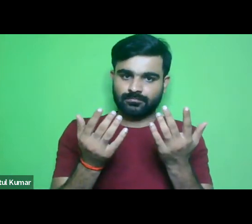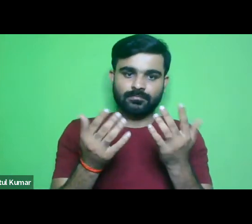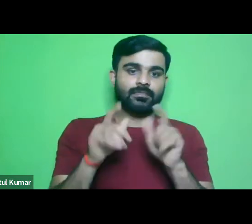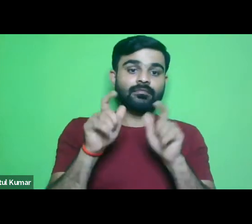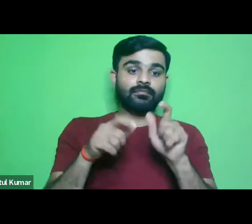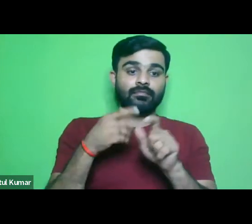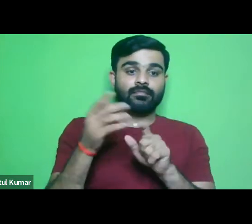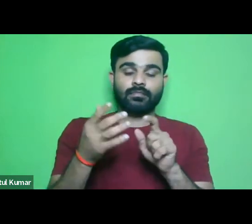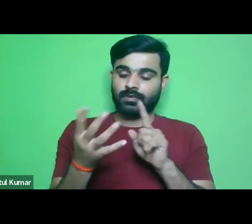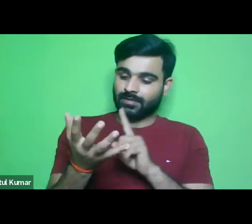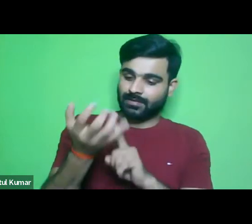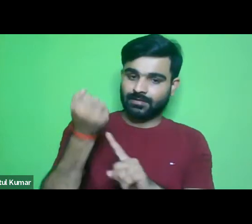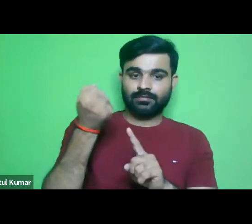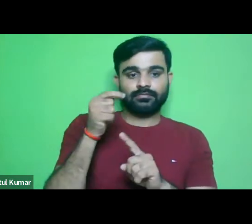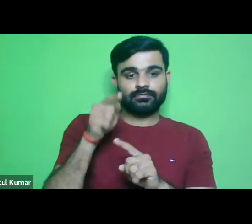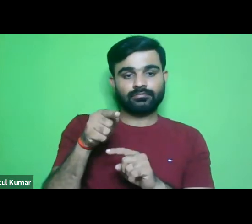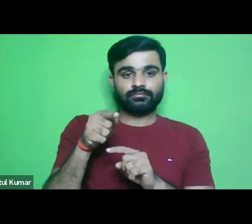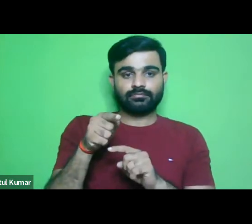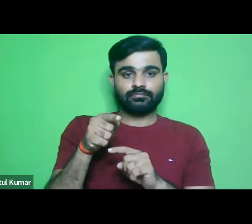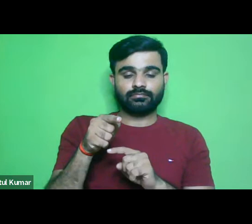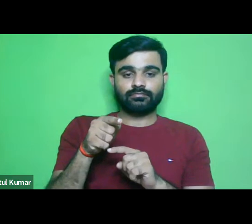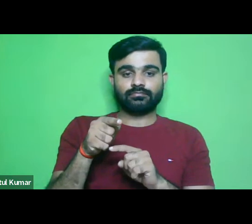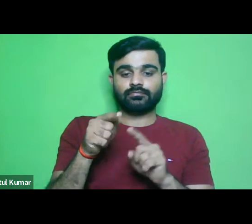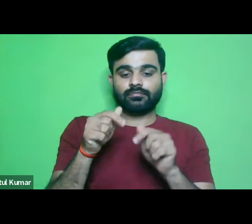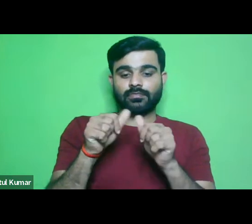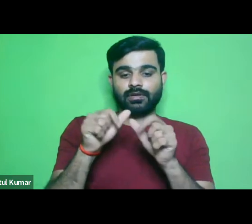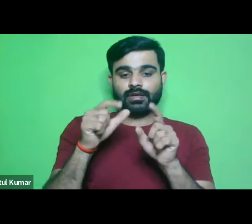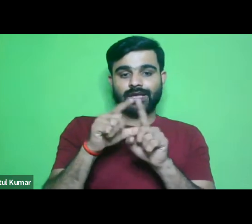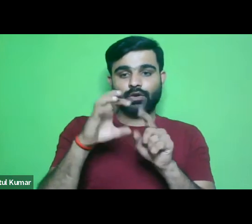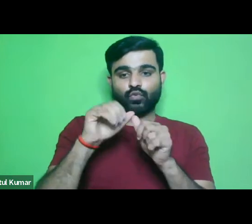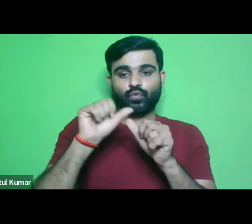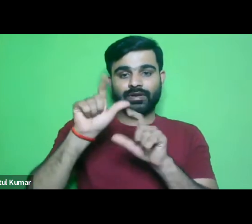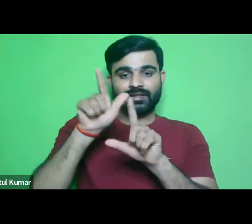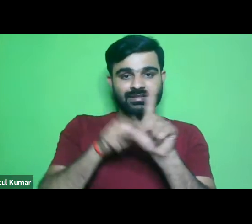we're going to achieve adequacy. It's also